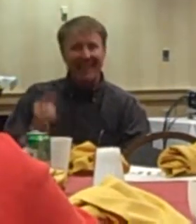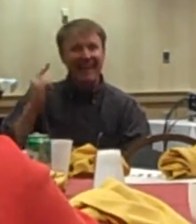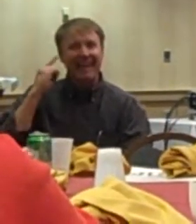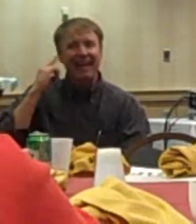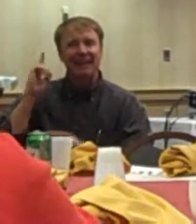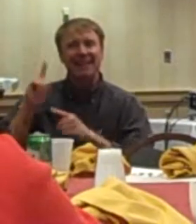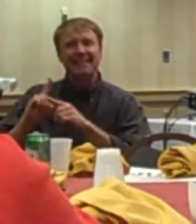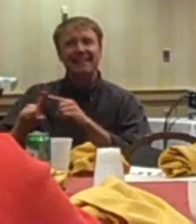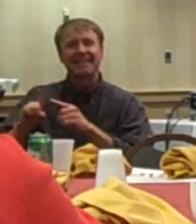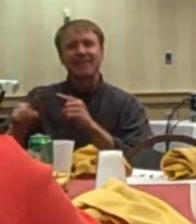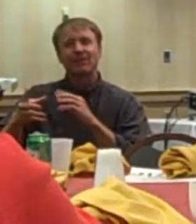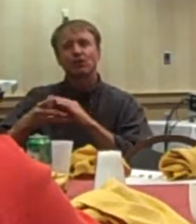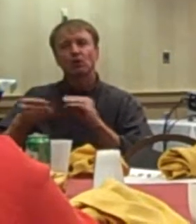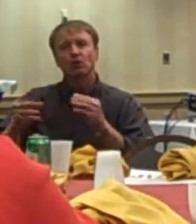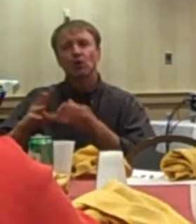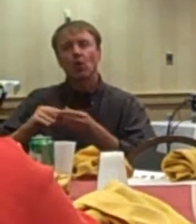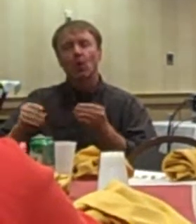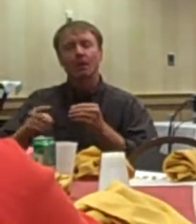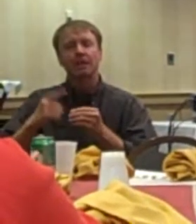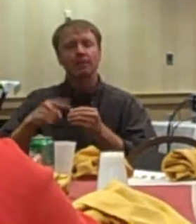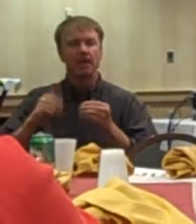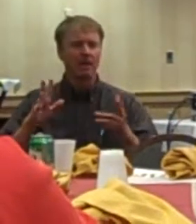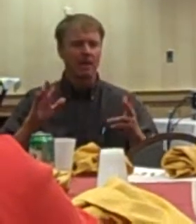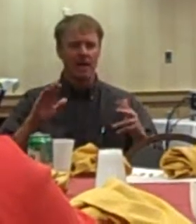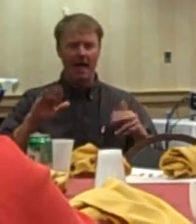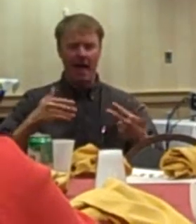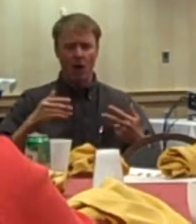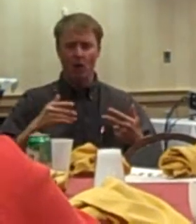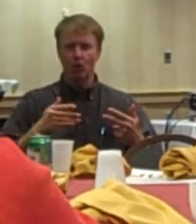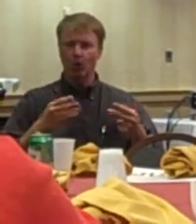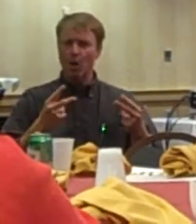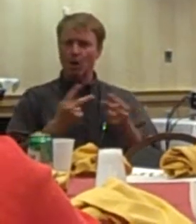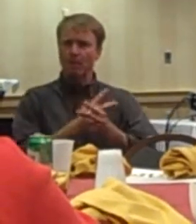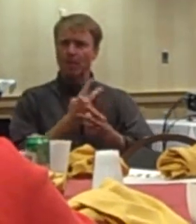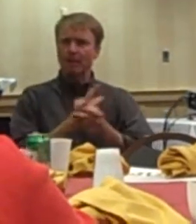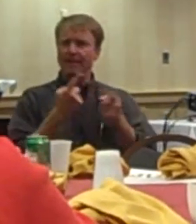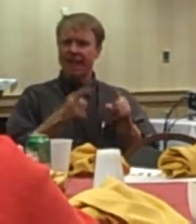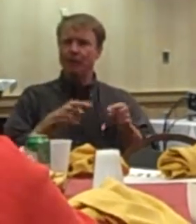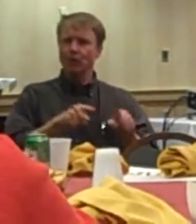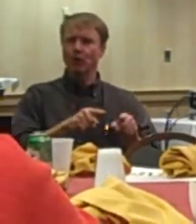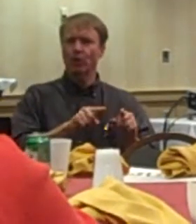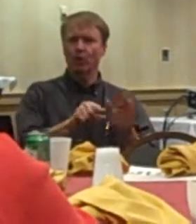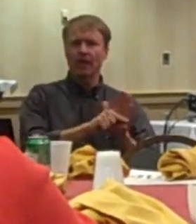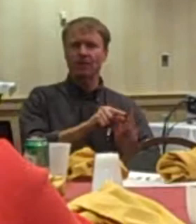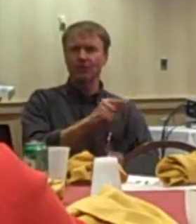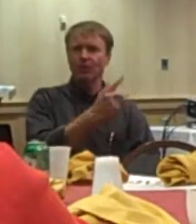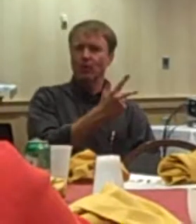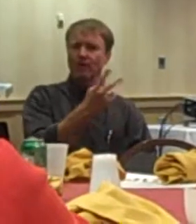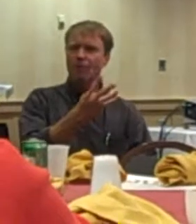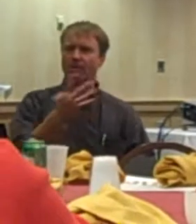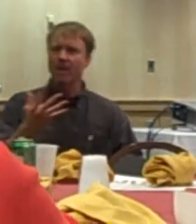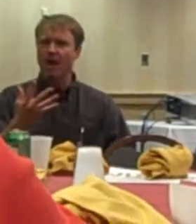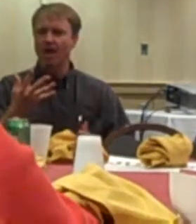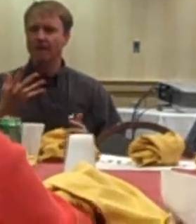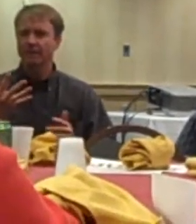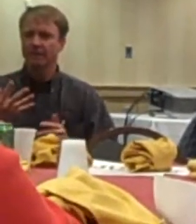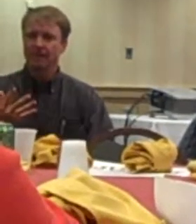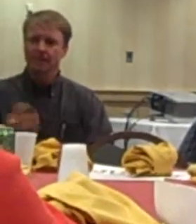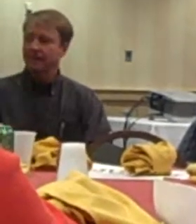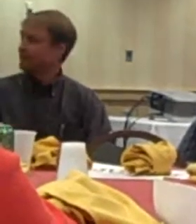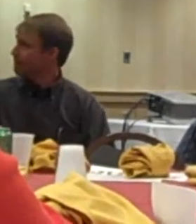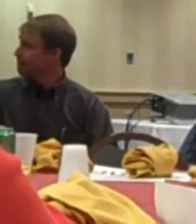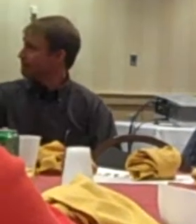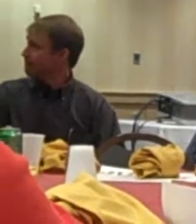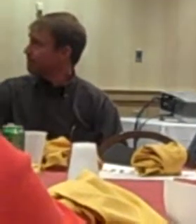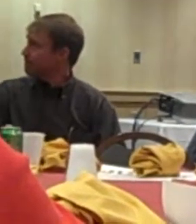story of, say, how does multiplication develop for grades 3 through 5? What is that story like? You can obviously cut and paste from the